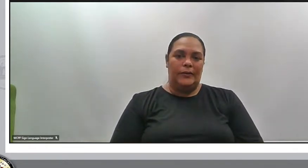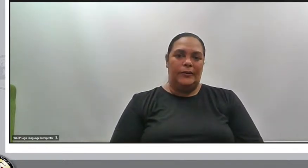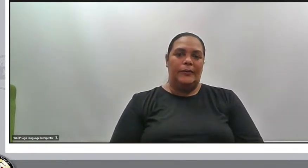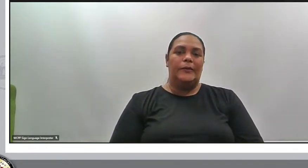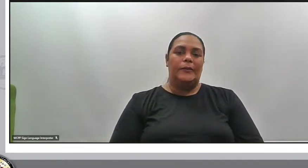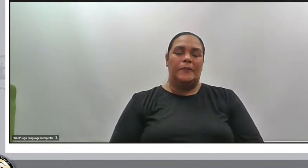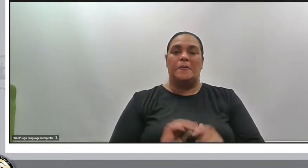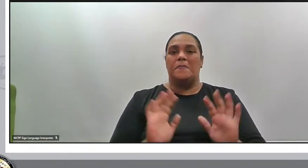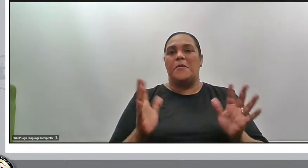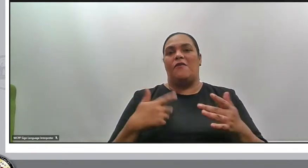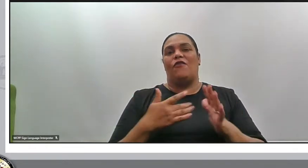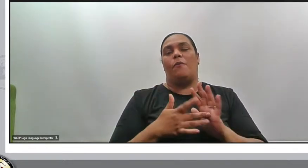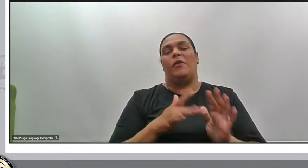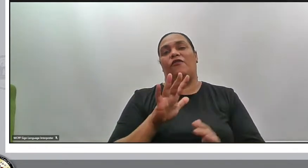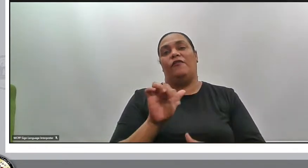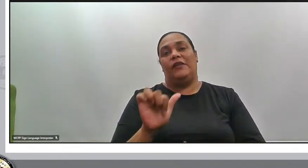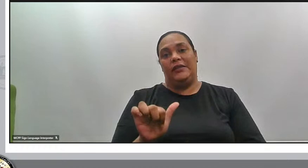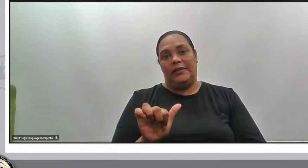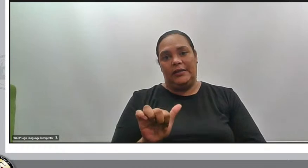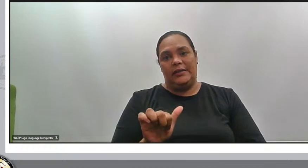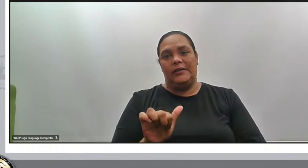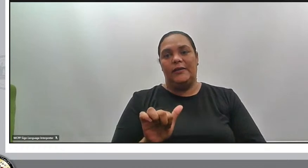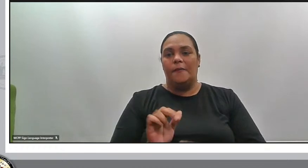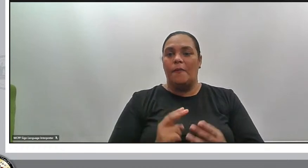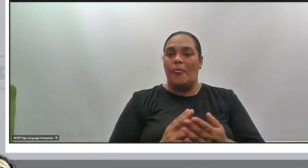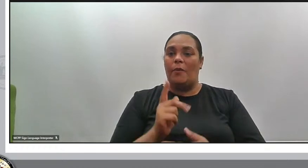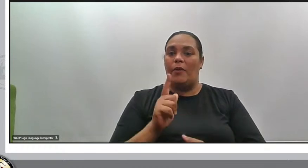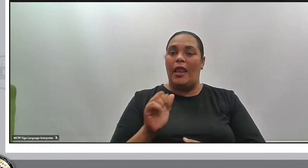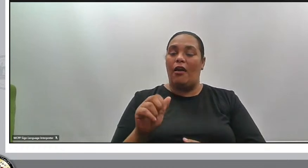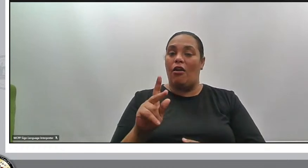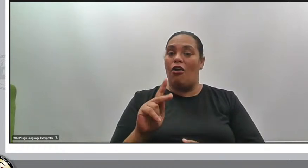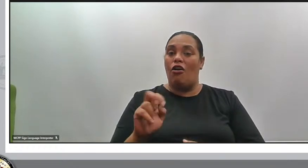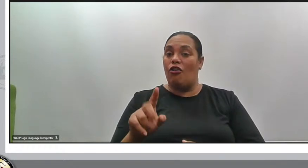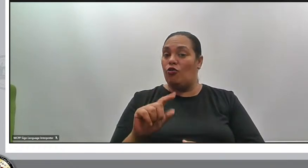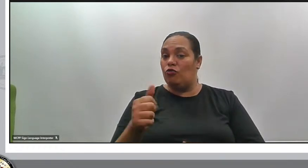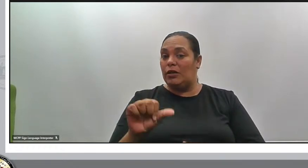That's me for page 56. Honourable Lacker, you're next.